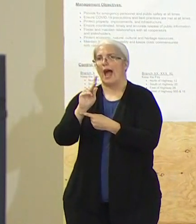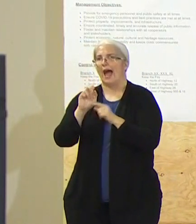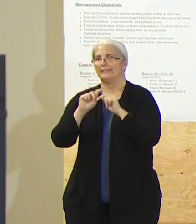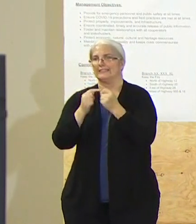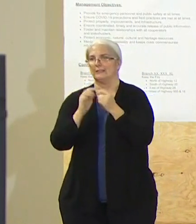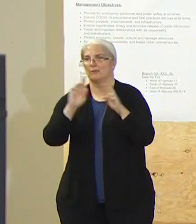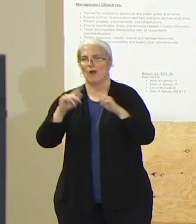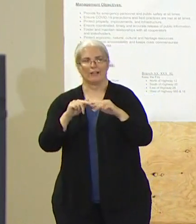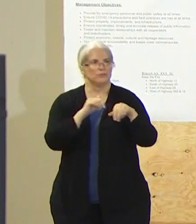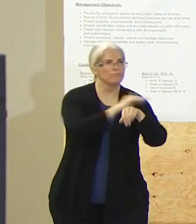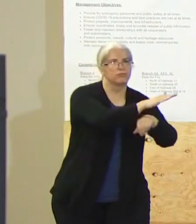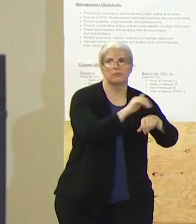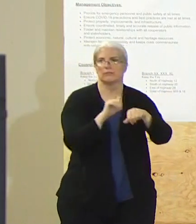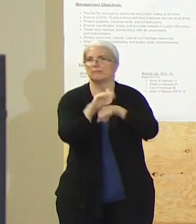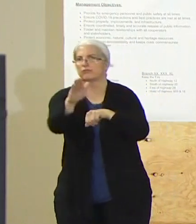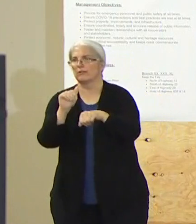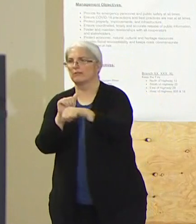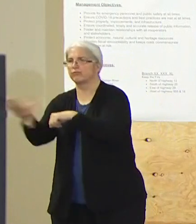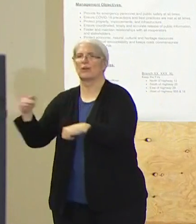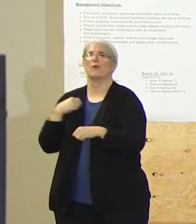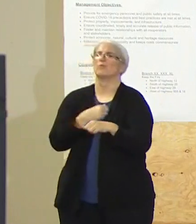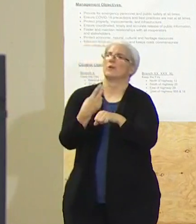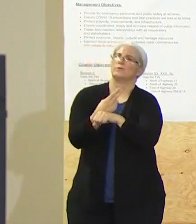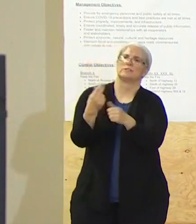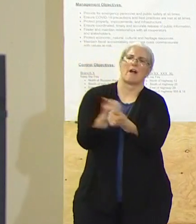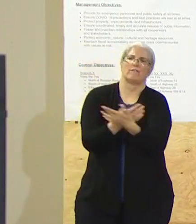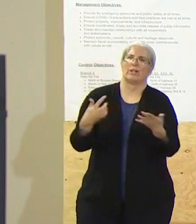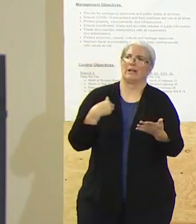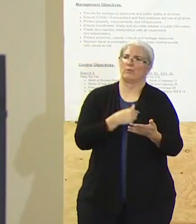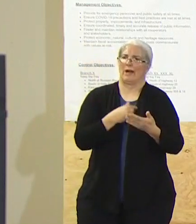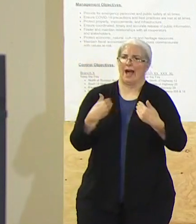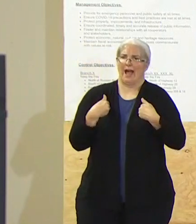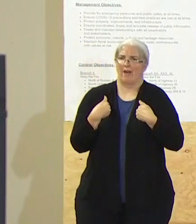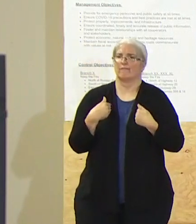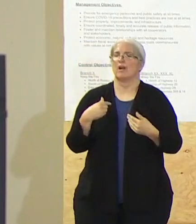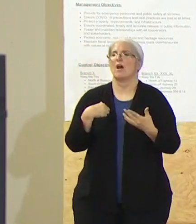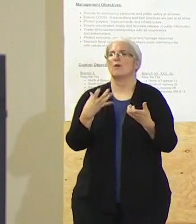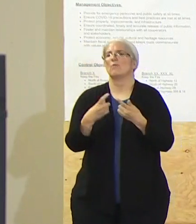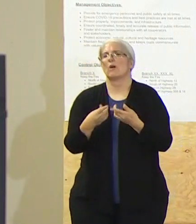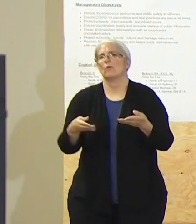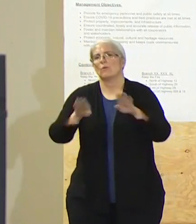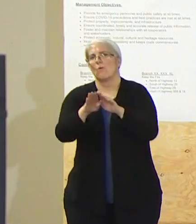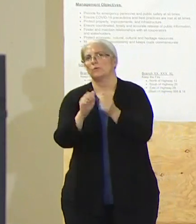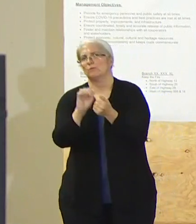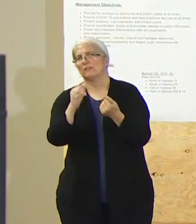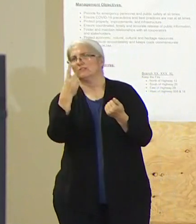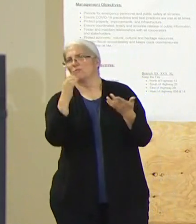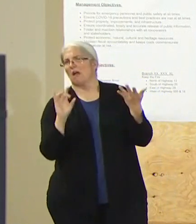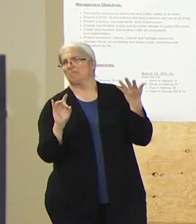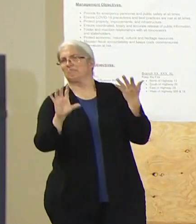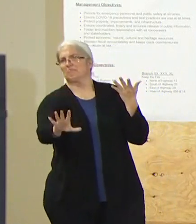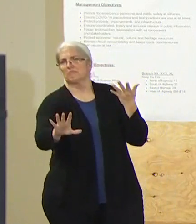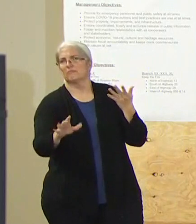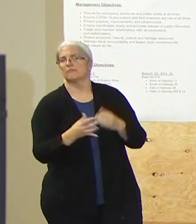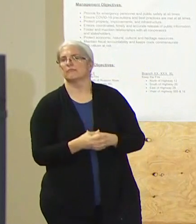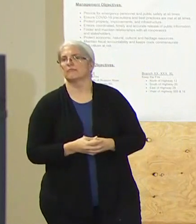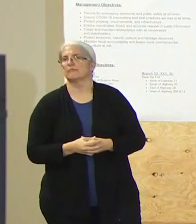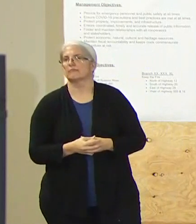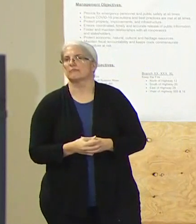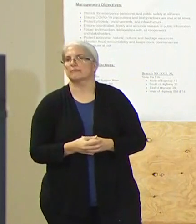just close by also making one additional point, and that is that everything includes more than